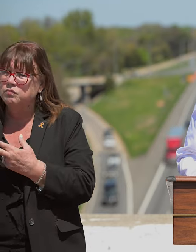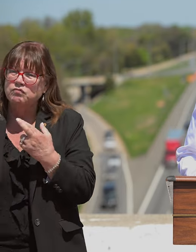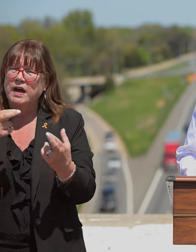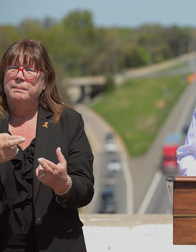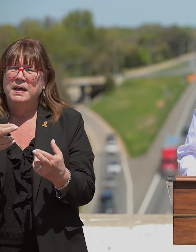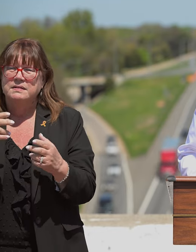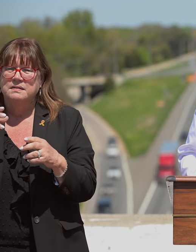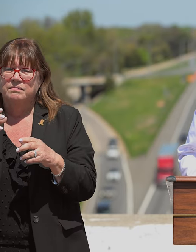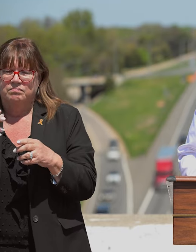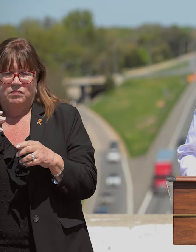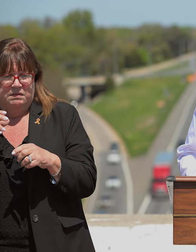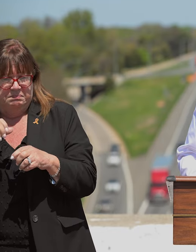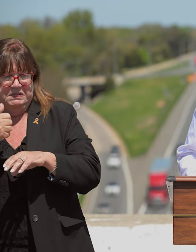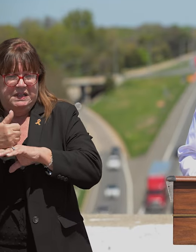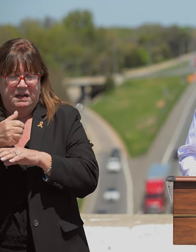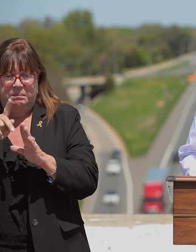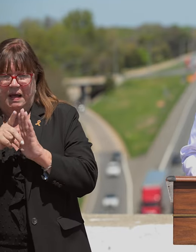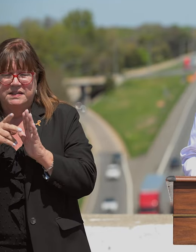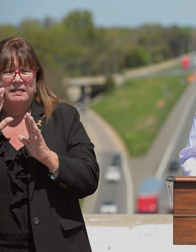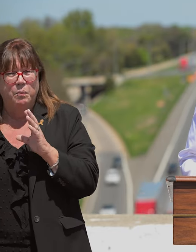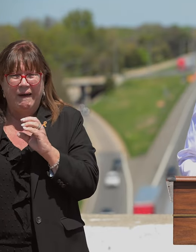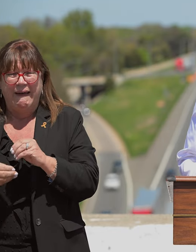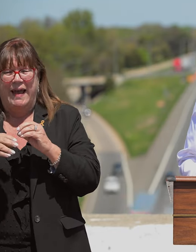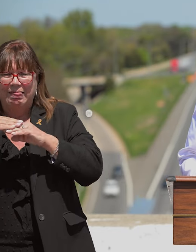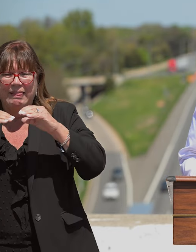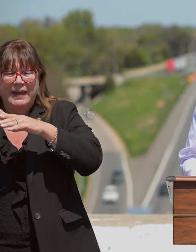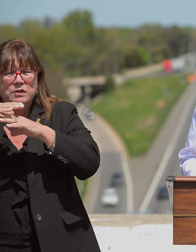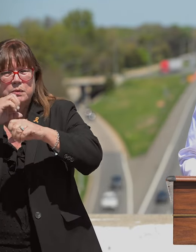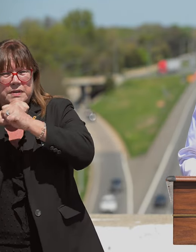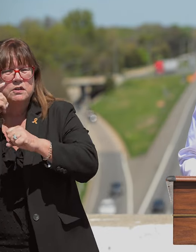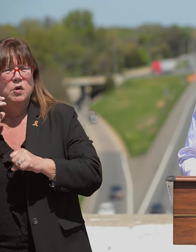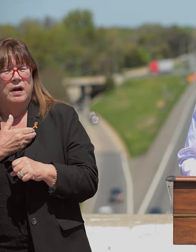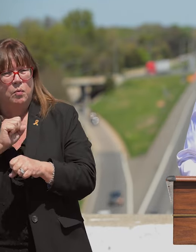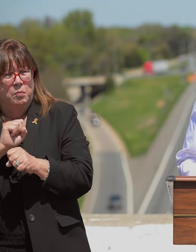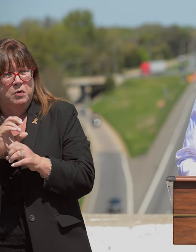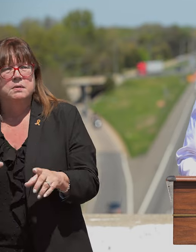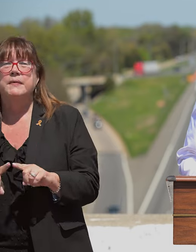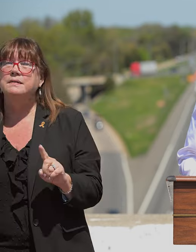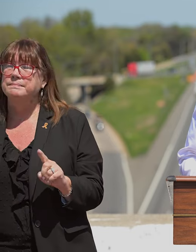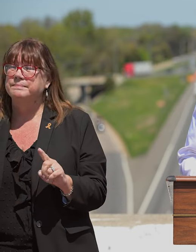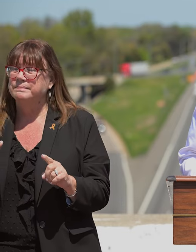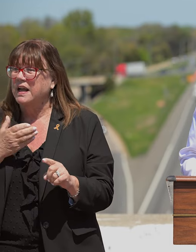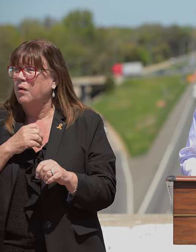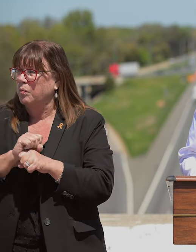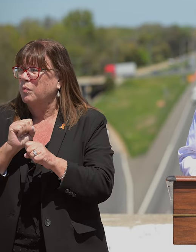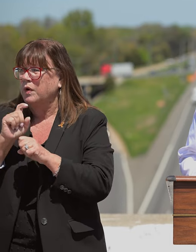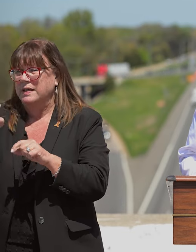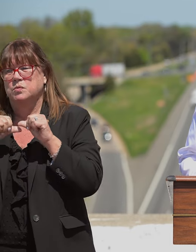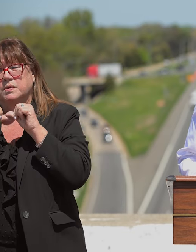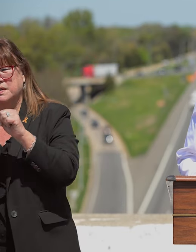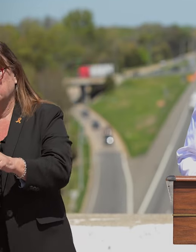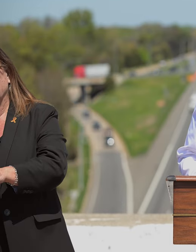driving behavior and add layers of protection for our workers. But our work must continue